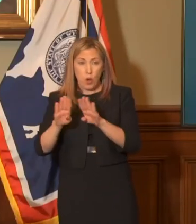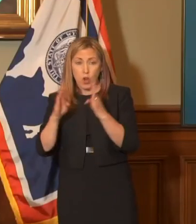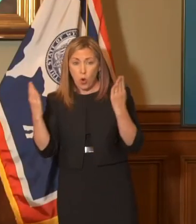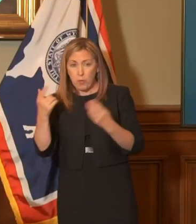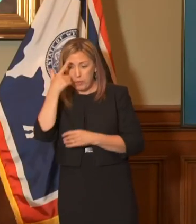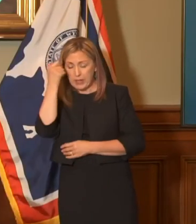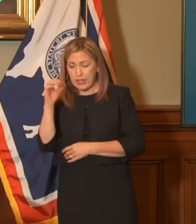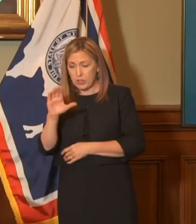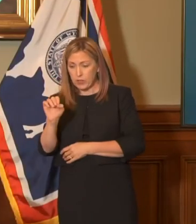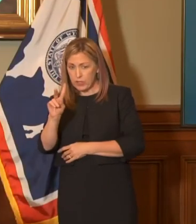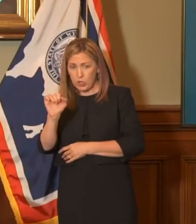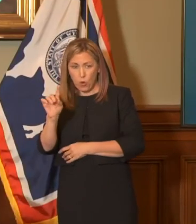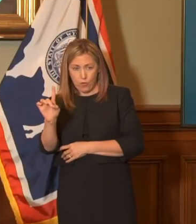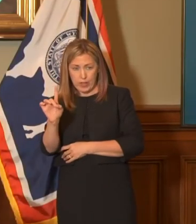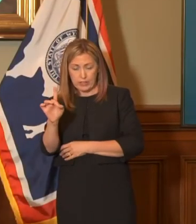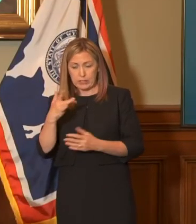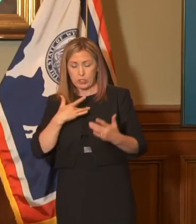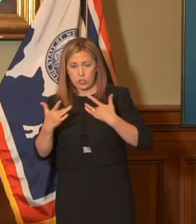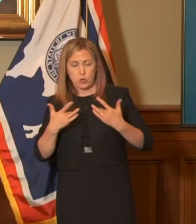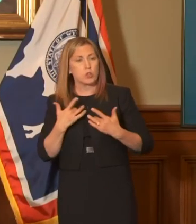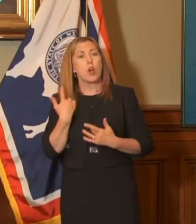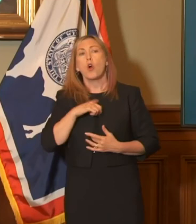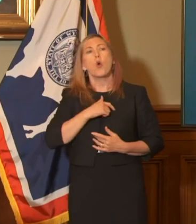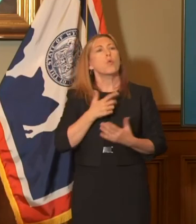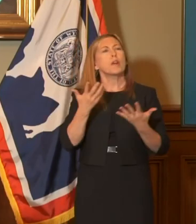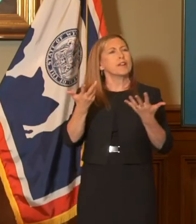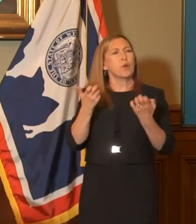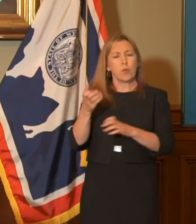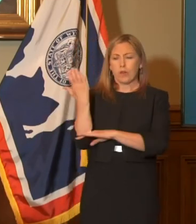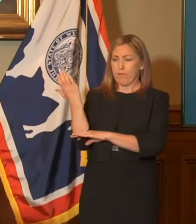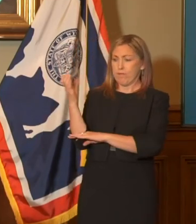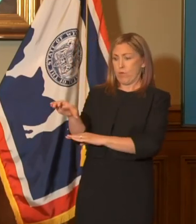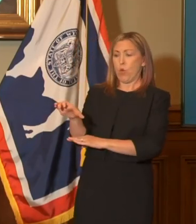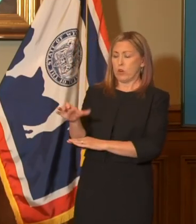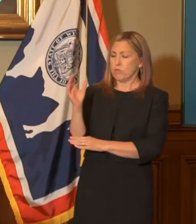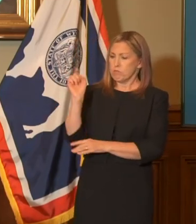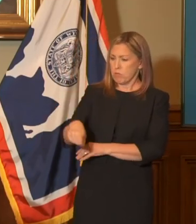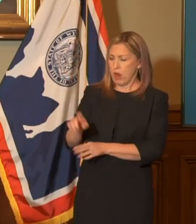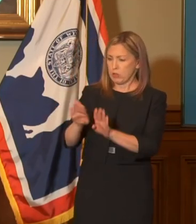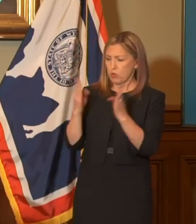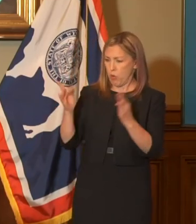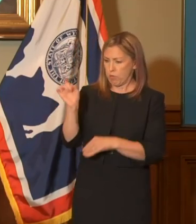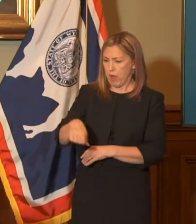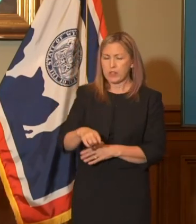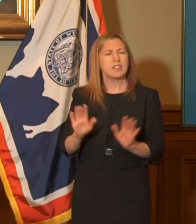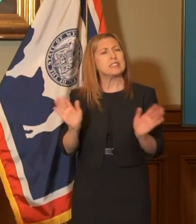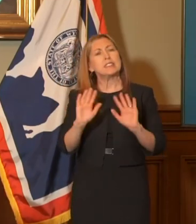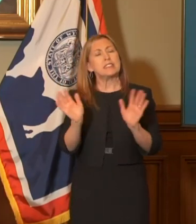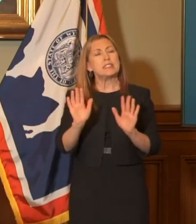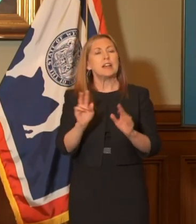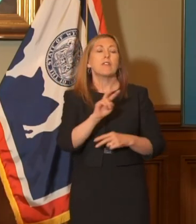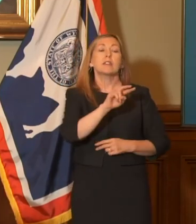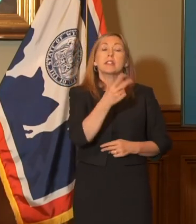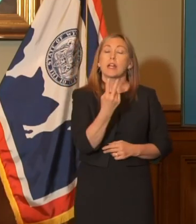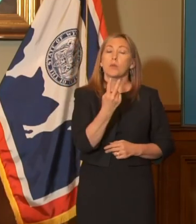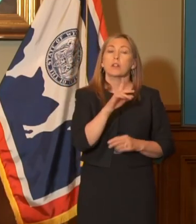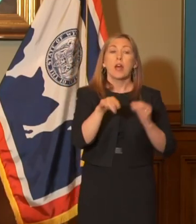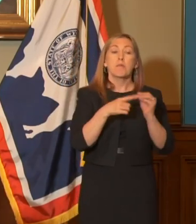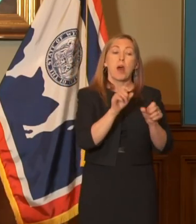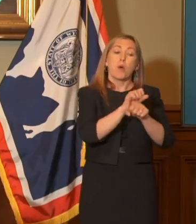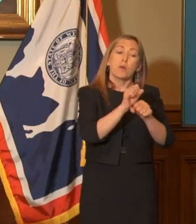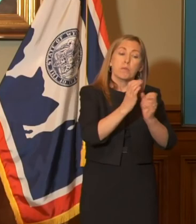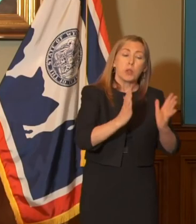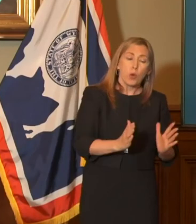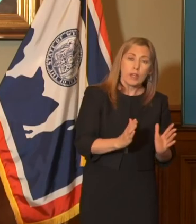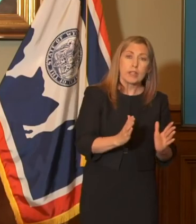of COVID concerns. We certainly don't want to force anybody to open. And the second was about employees